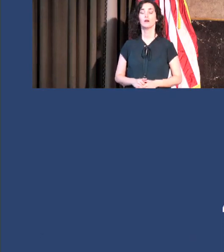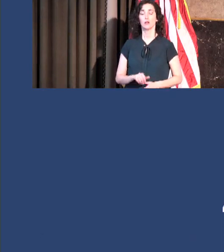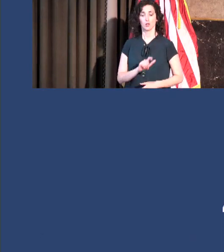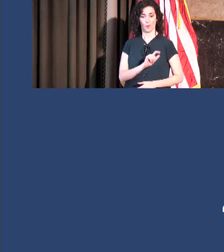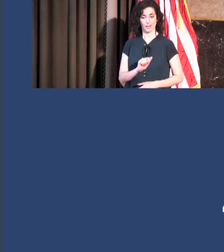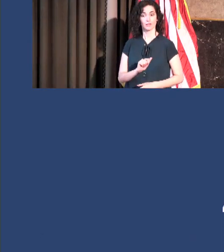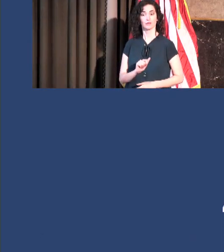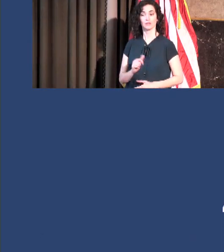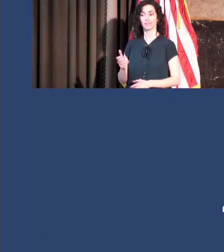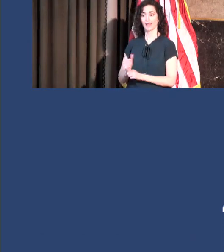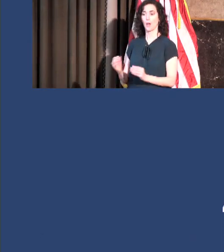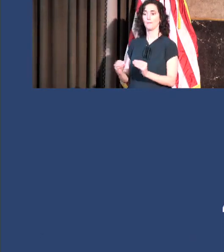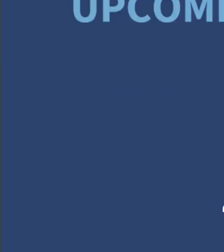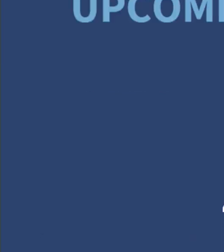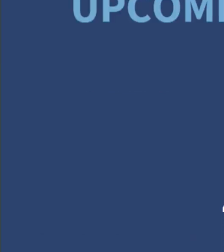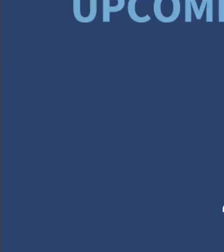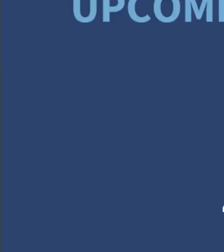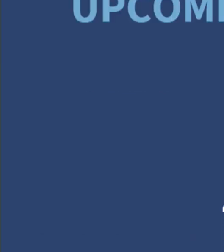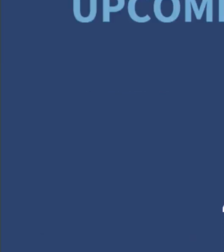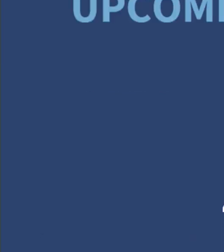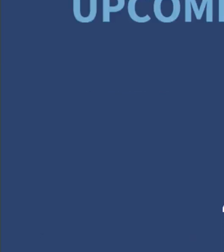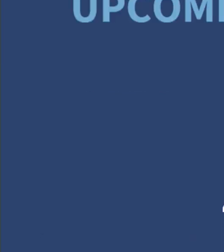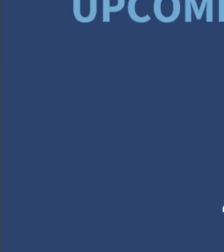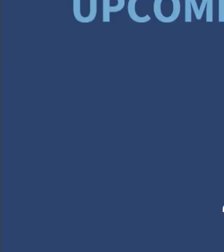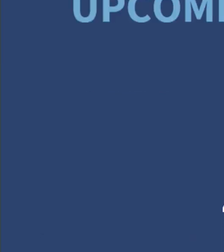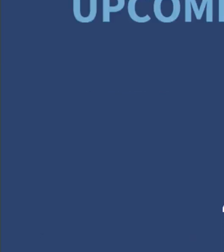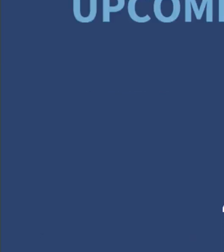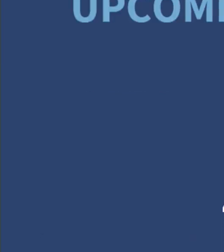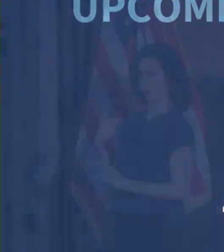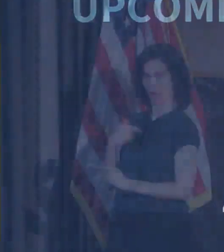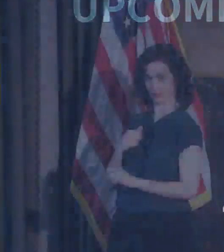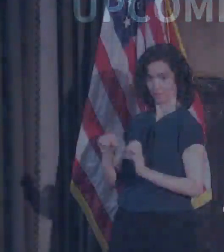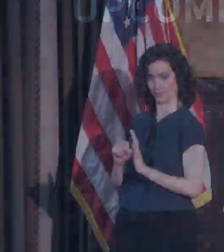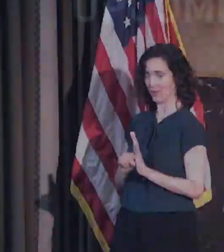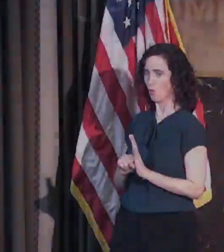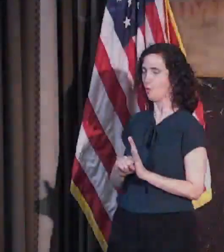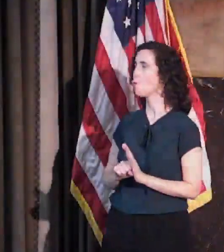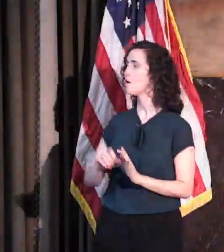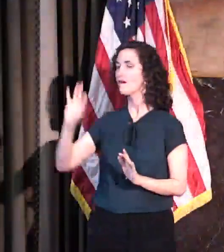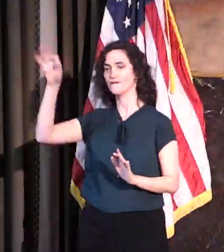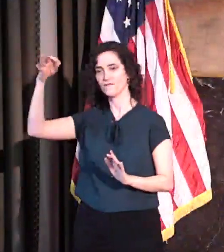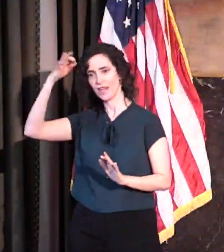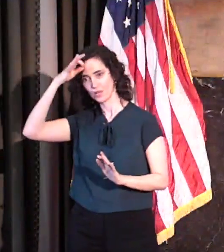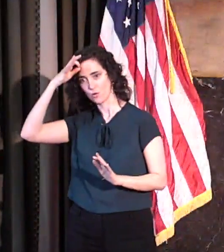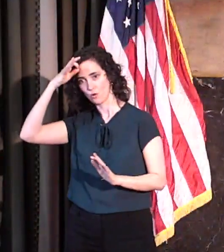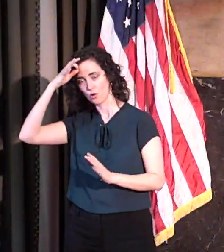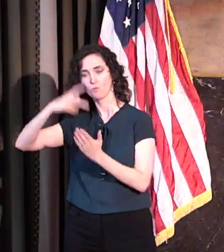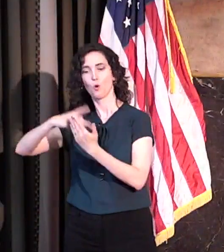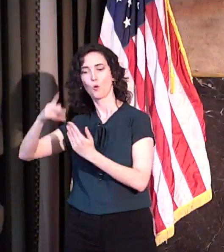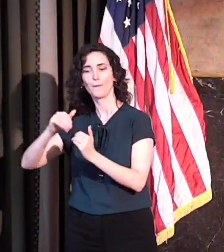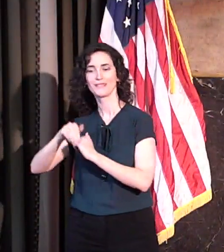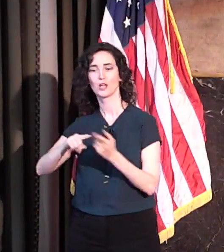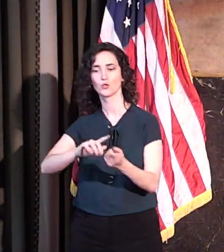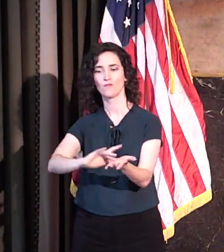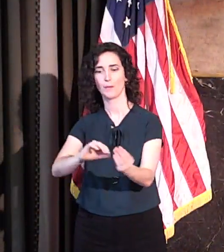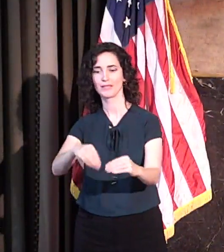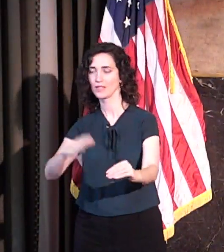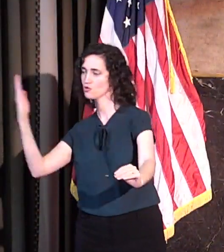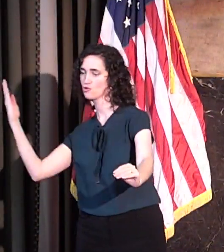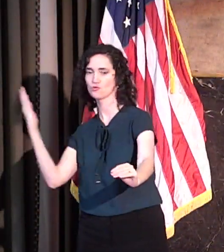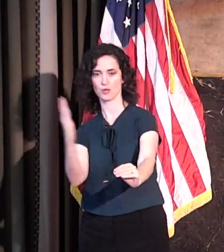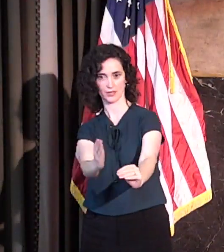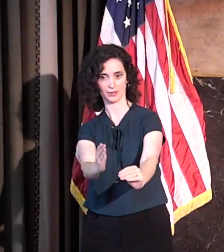Louisiana by way of the federal retail pharmacy program, which is a really good program and is growing. This current week, a